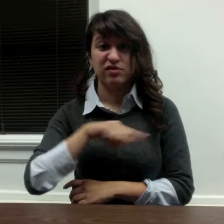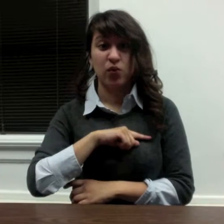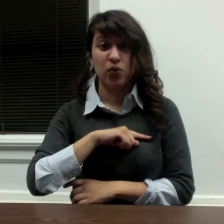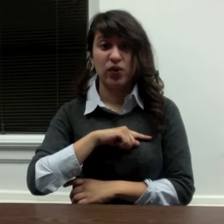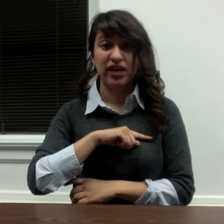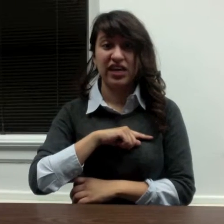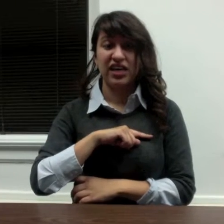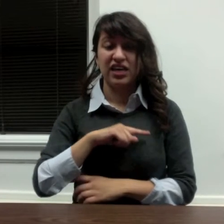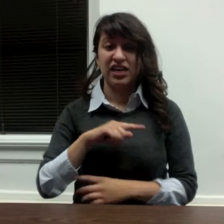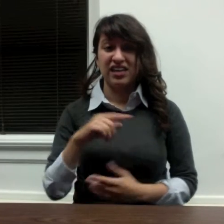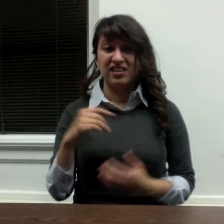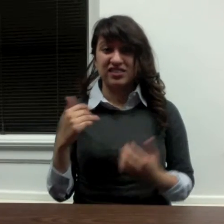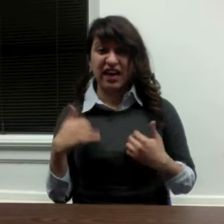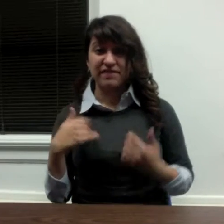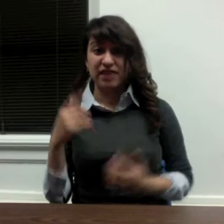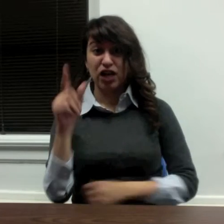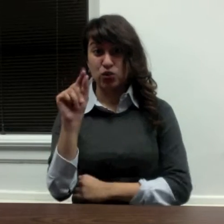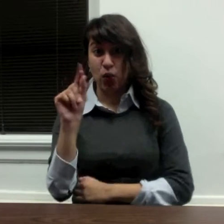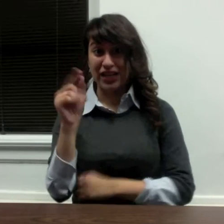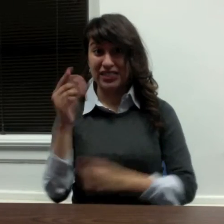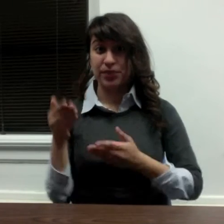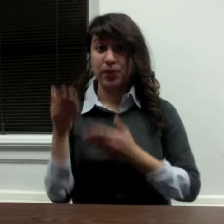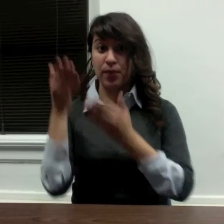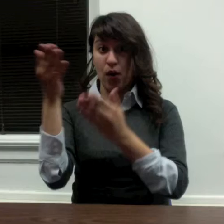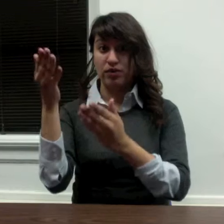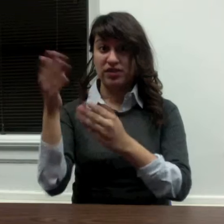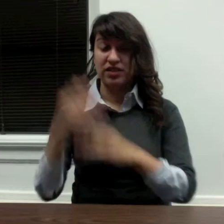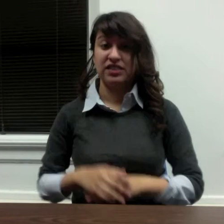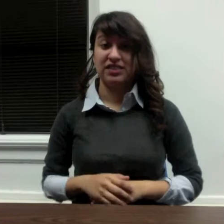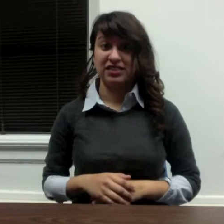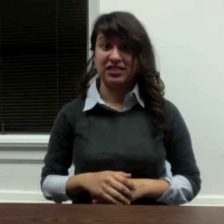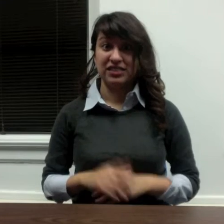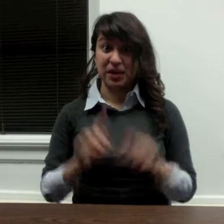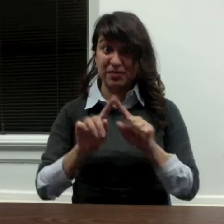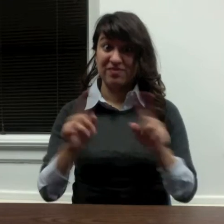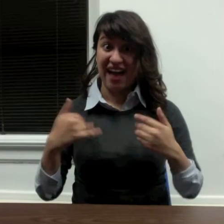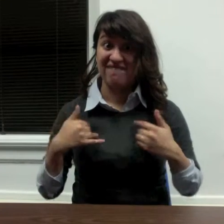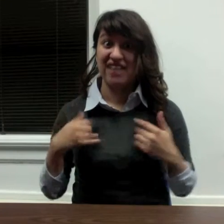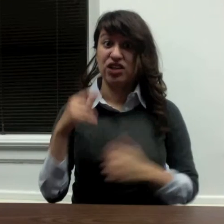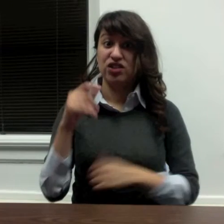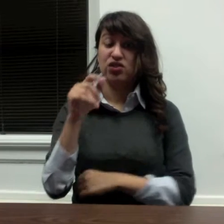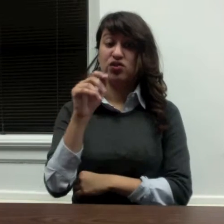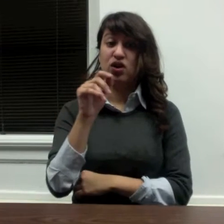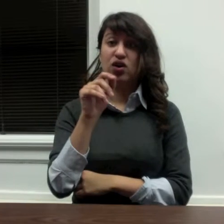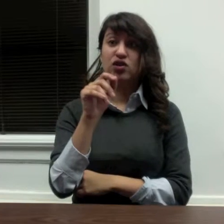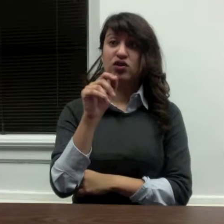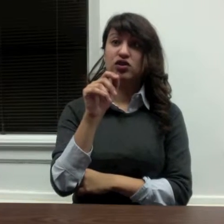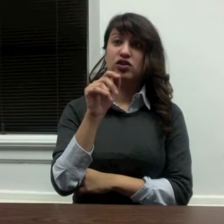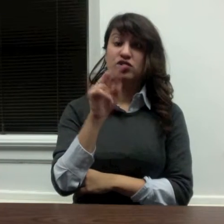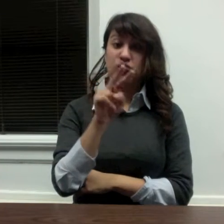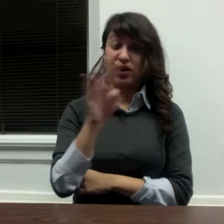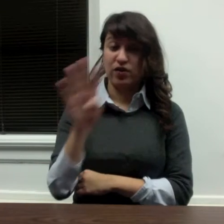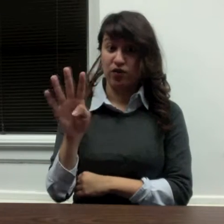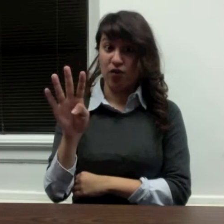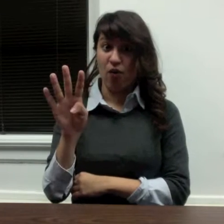20 proposals, and we have 24 slots to fill. So we as a committee were very